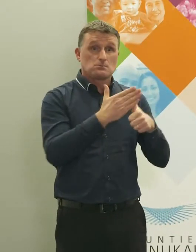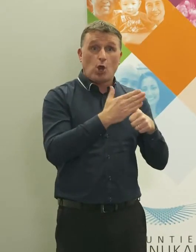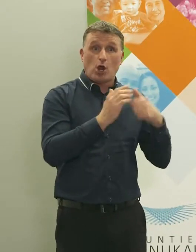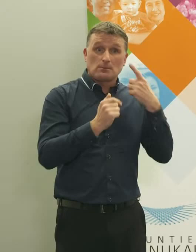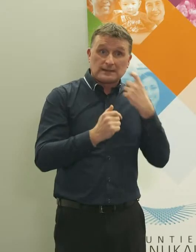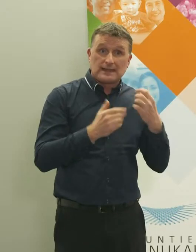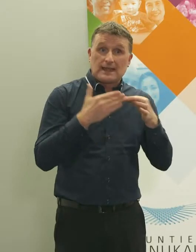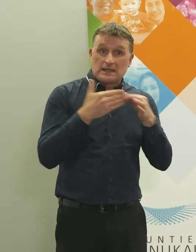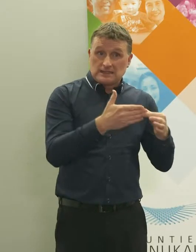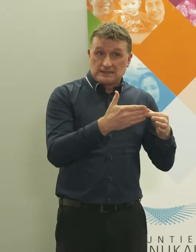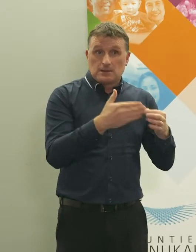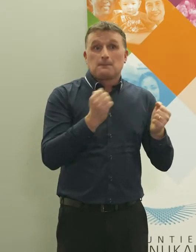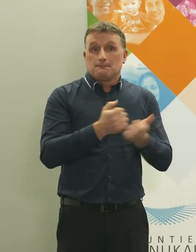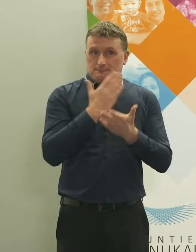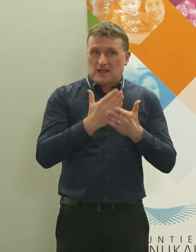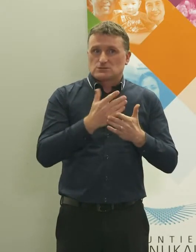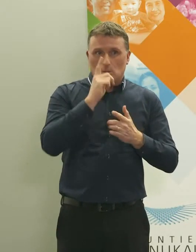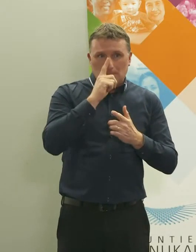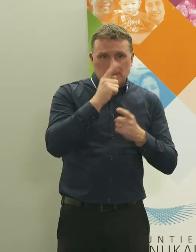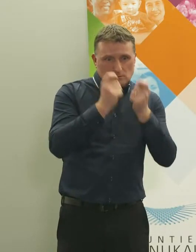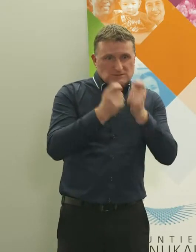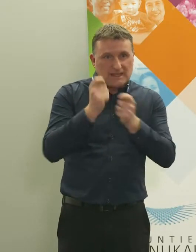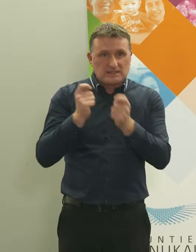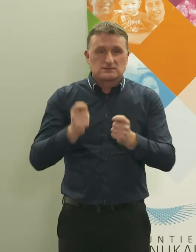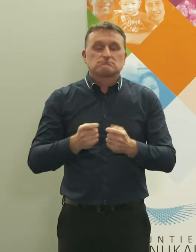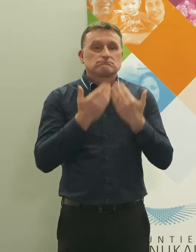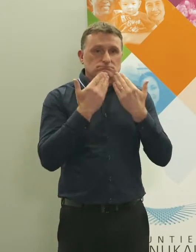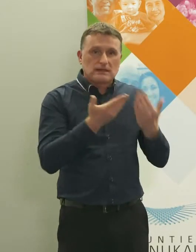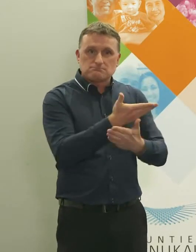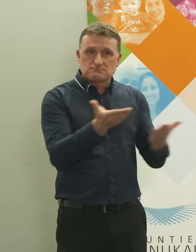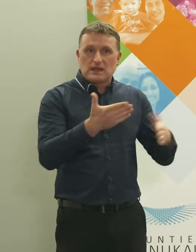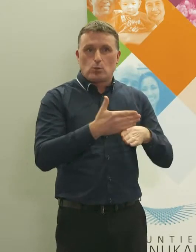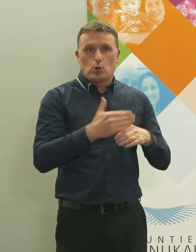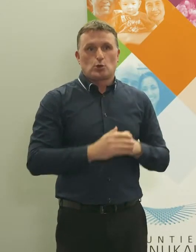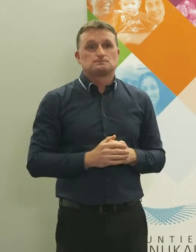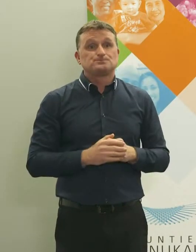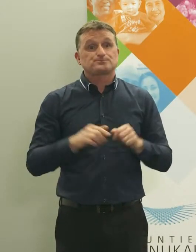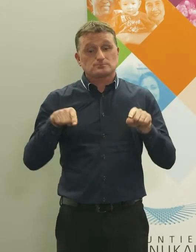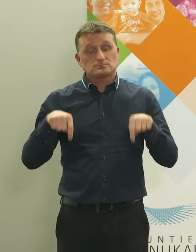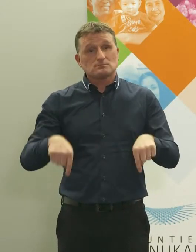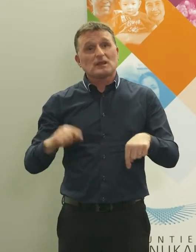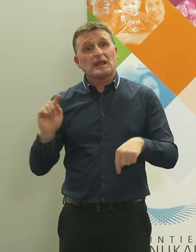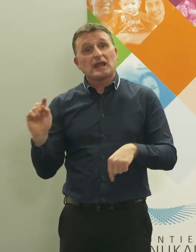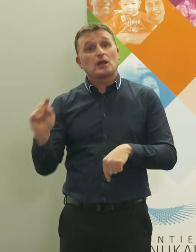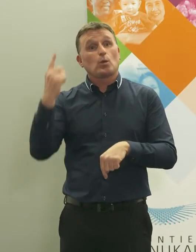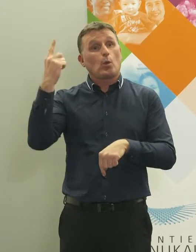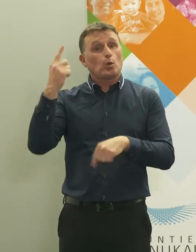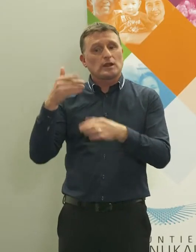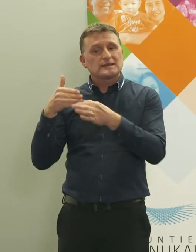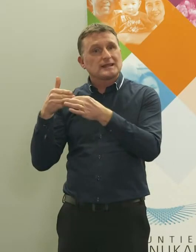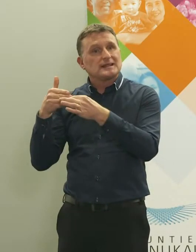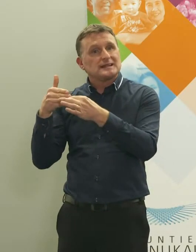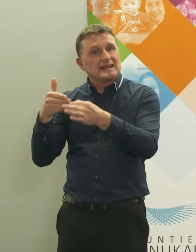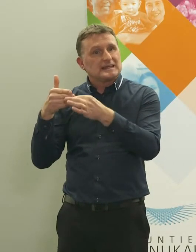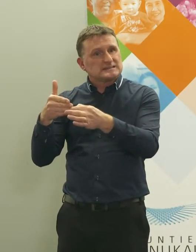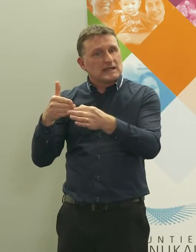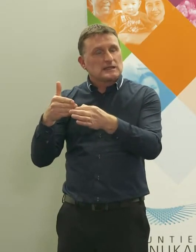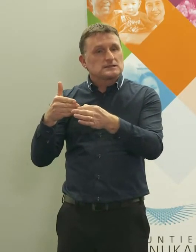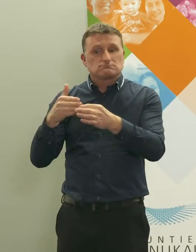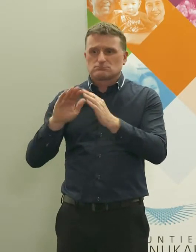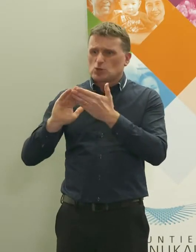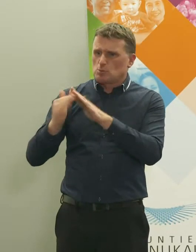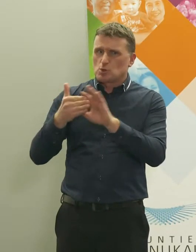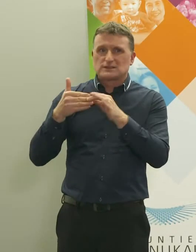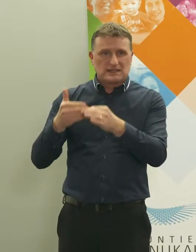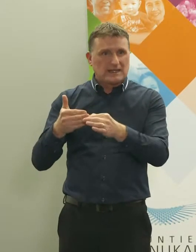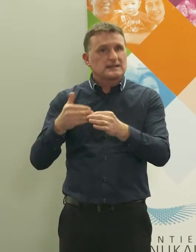to help make sure that happens. I want to acknowledge all of the community leaders in Auckland for their work in encouraging people to say yes to